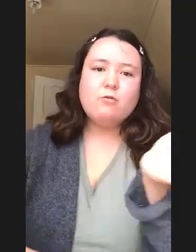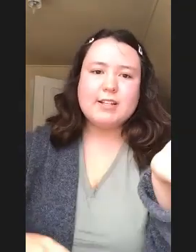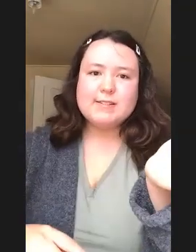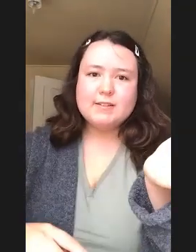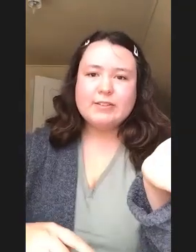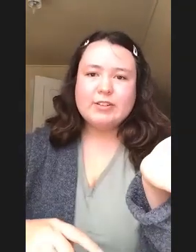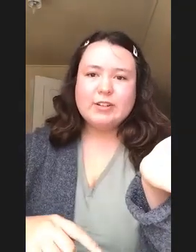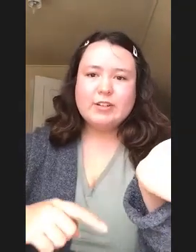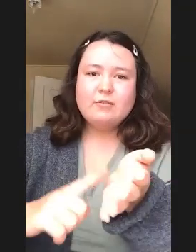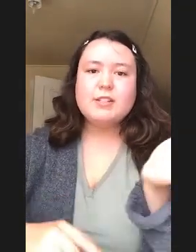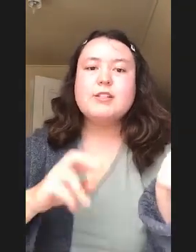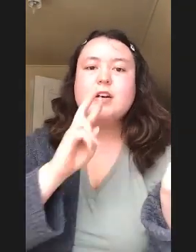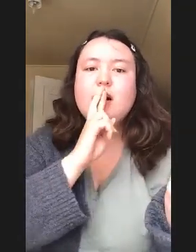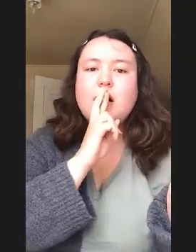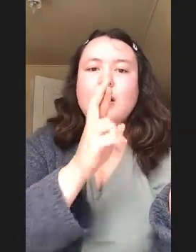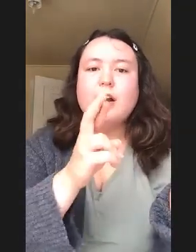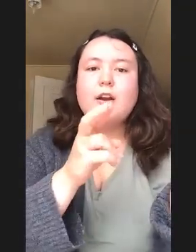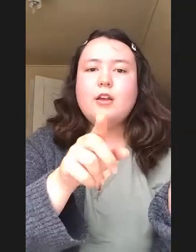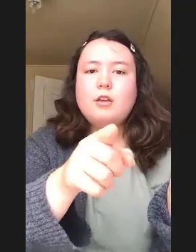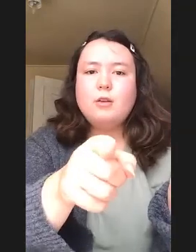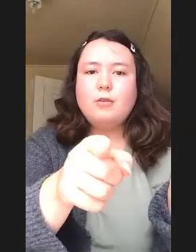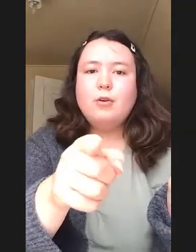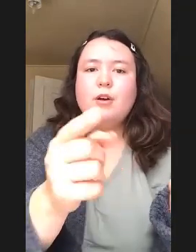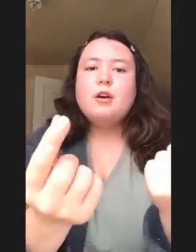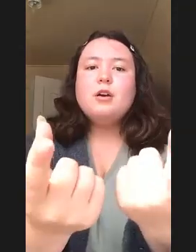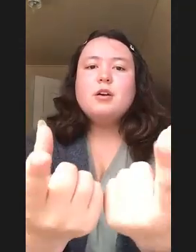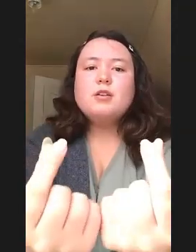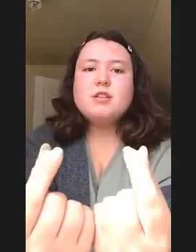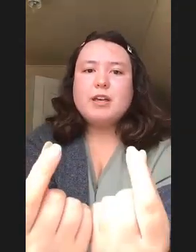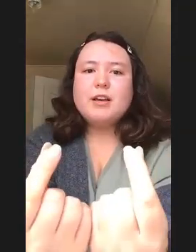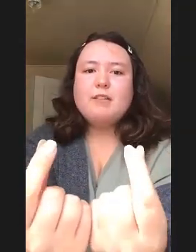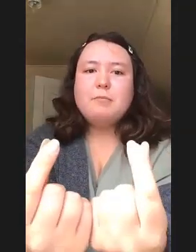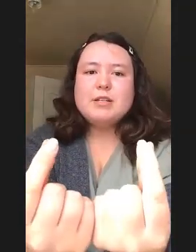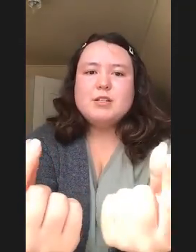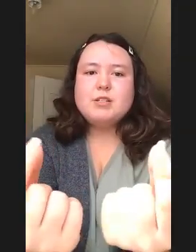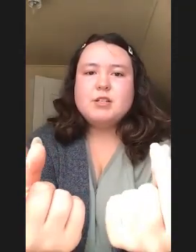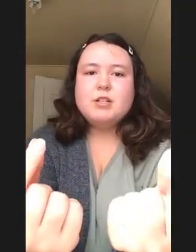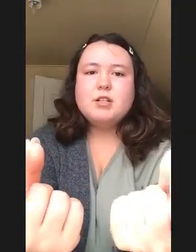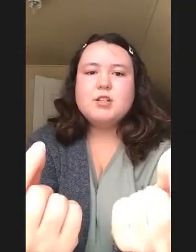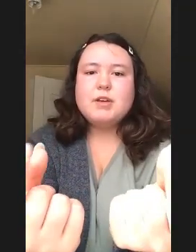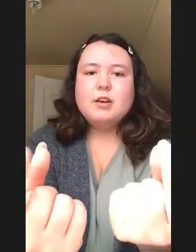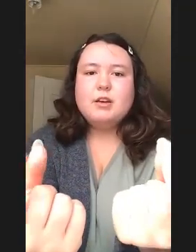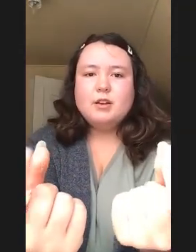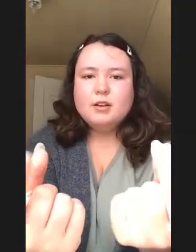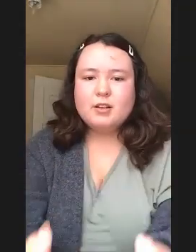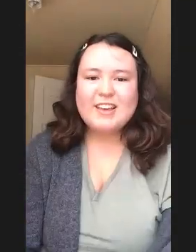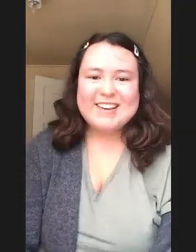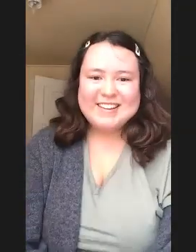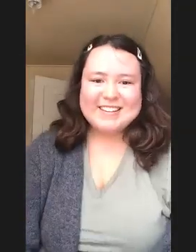What? What are you doing? Kind of pinch doing. Yeah.